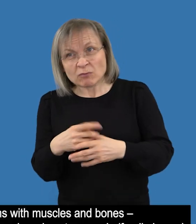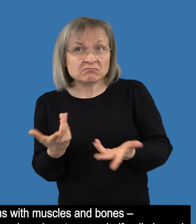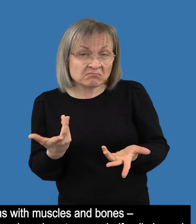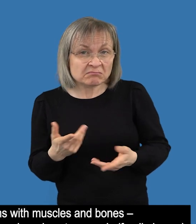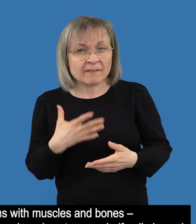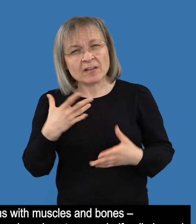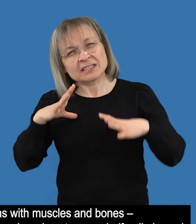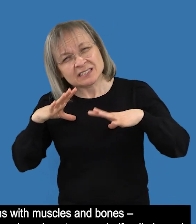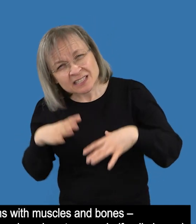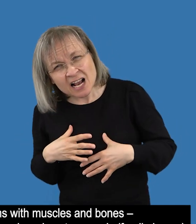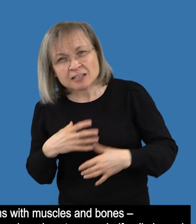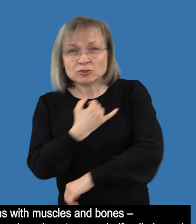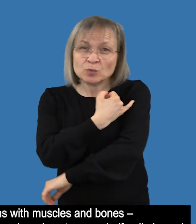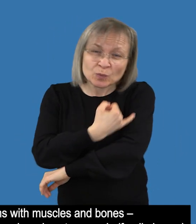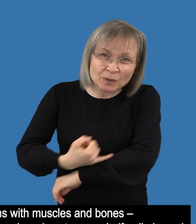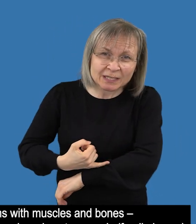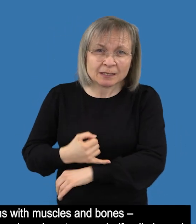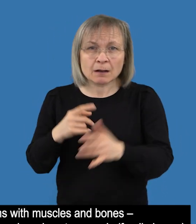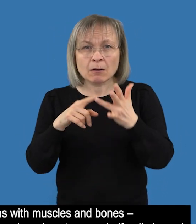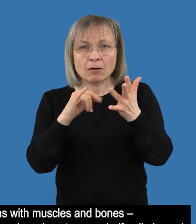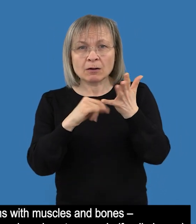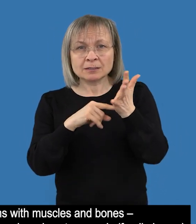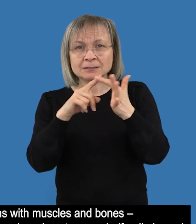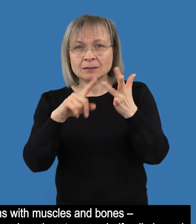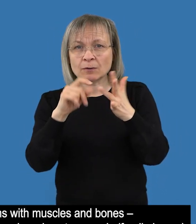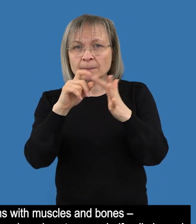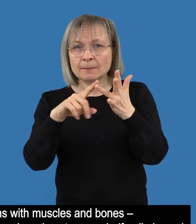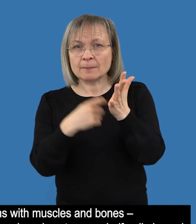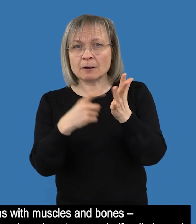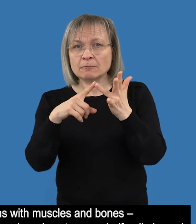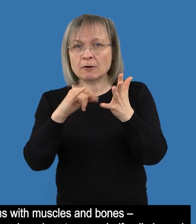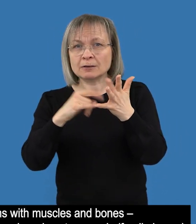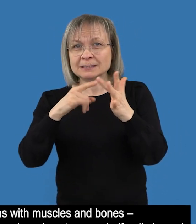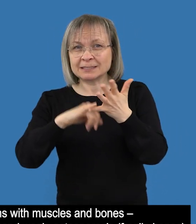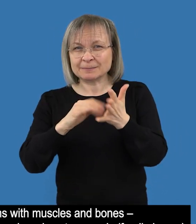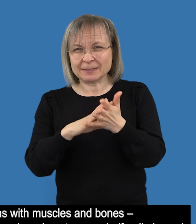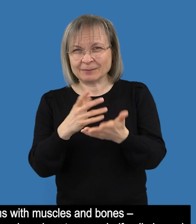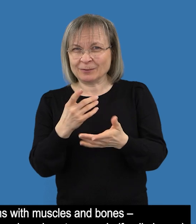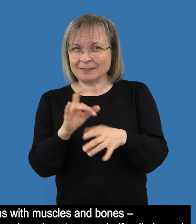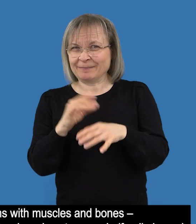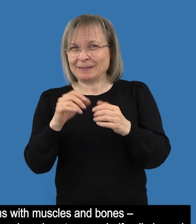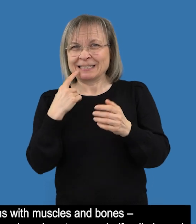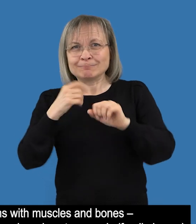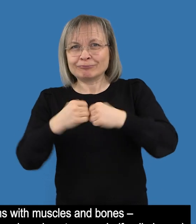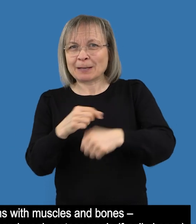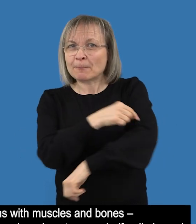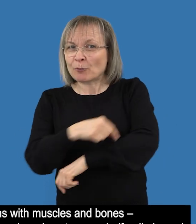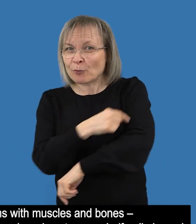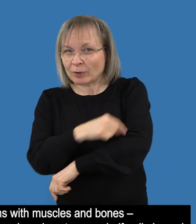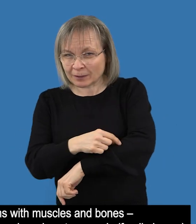Problems with muscles and bones, including feeling tired and weak, osteoporosis, fragile bones, and